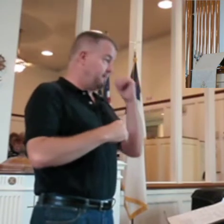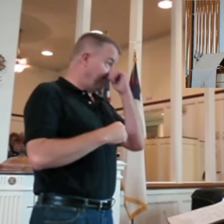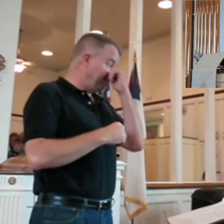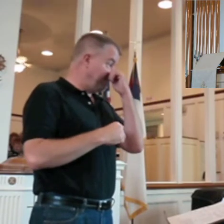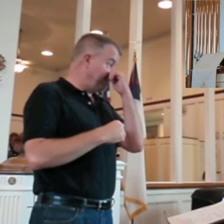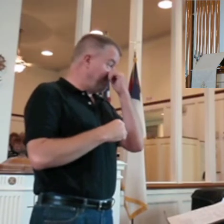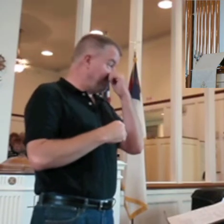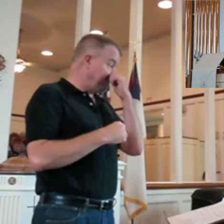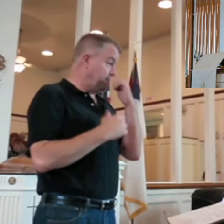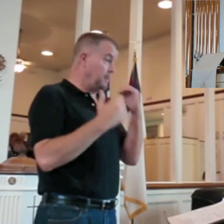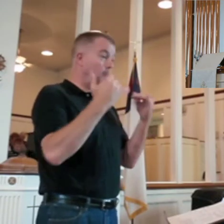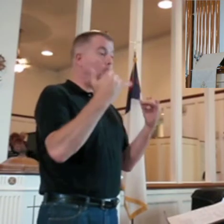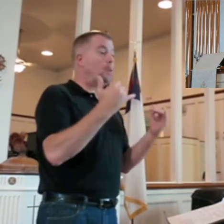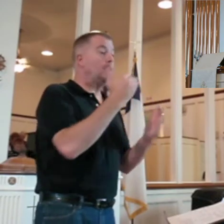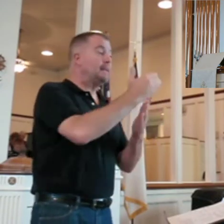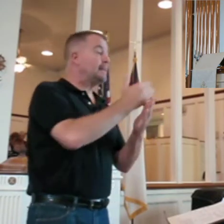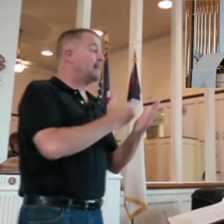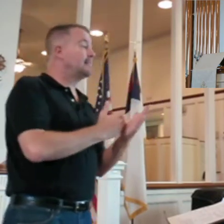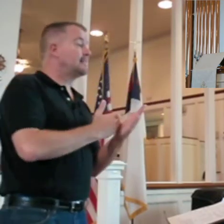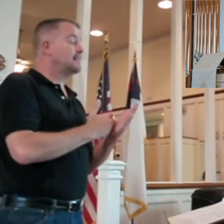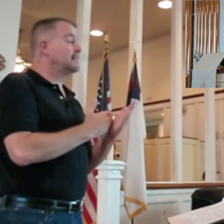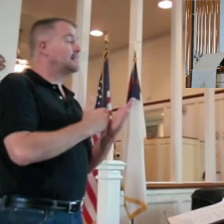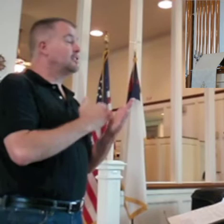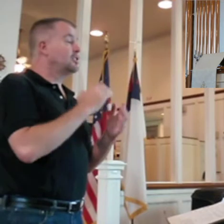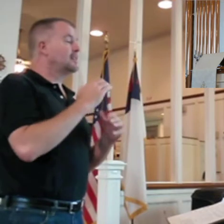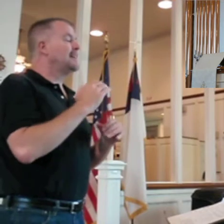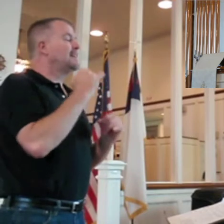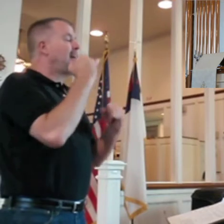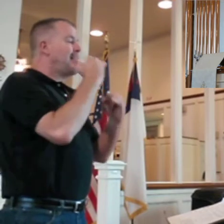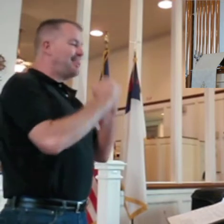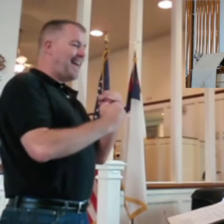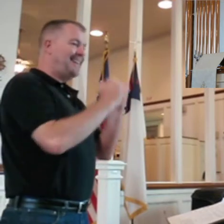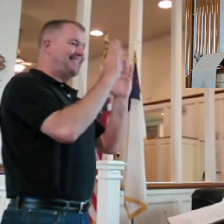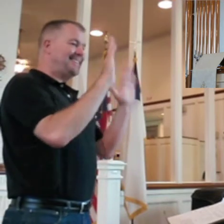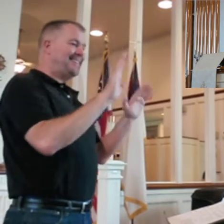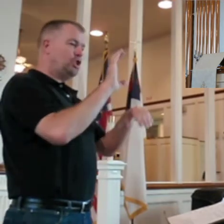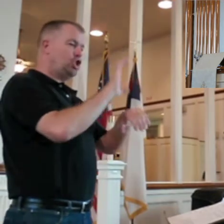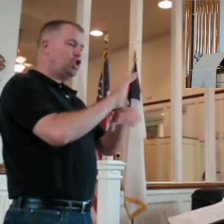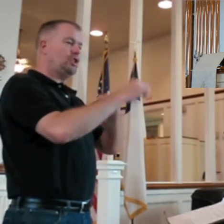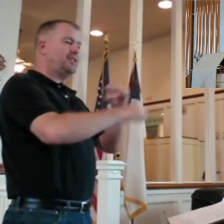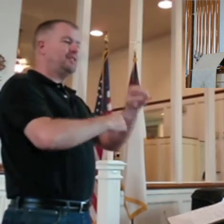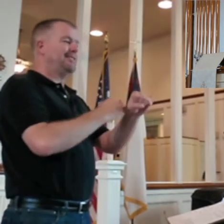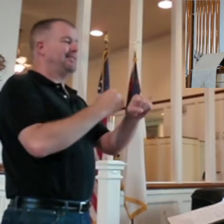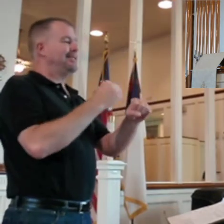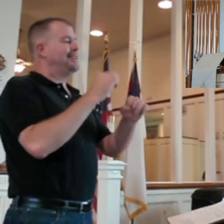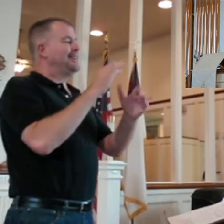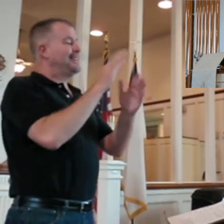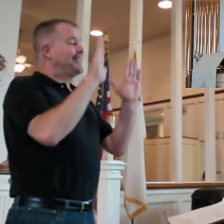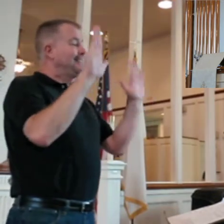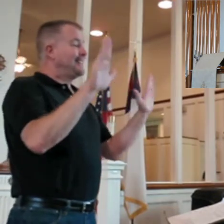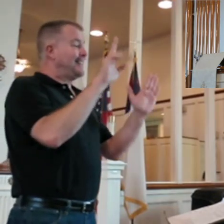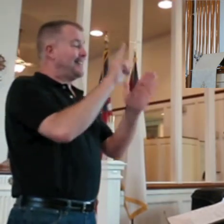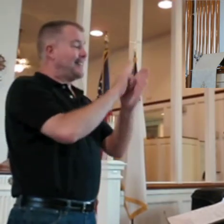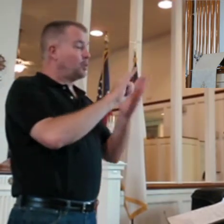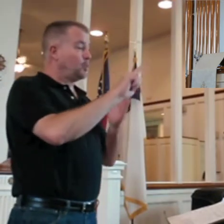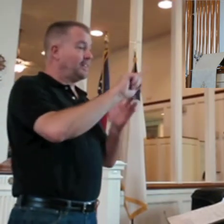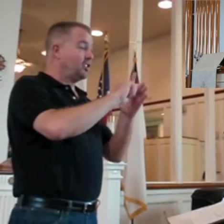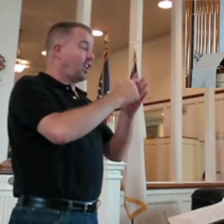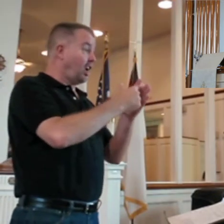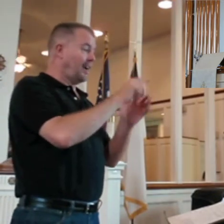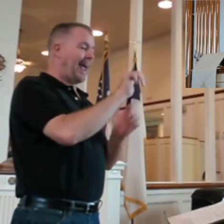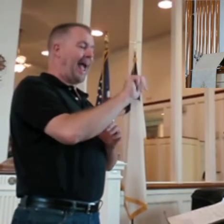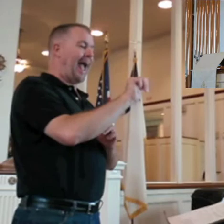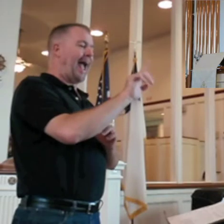Amen. You know, today's the last Sunday in the church year. Next Sunday begins all over again with the first Sunday